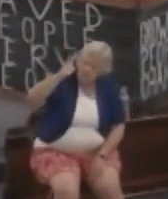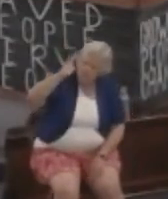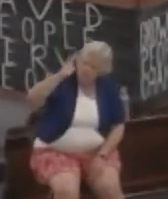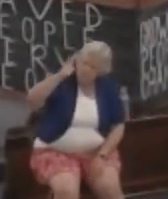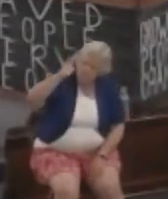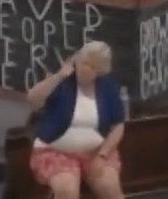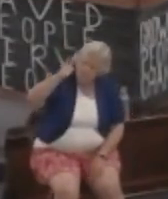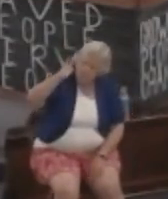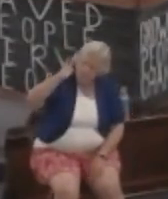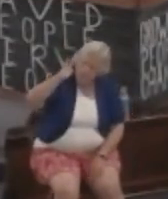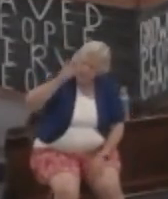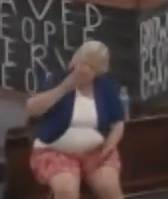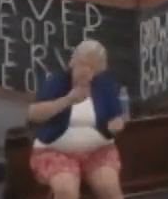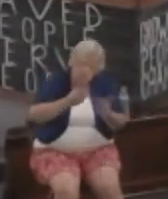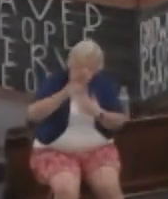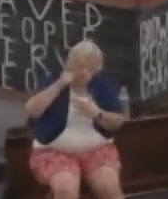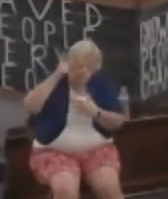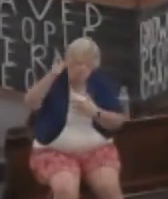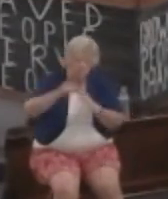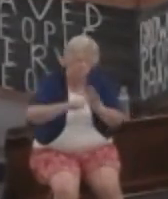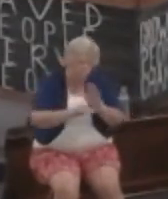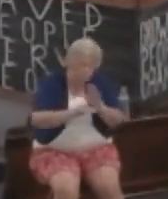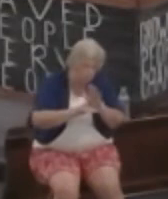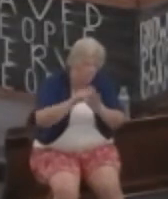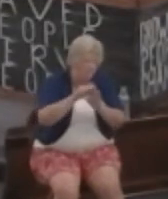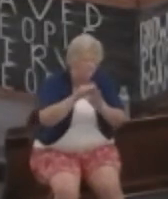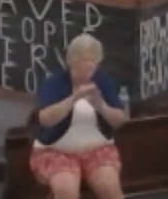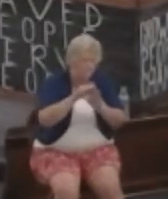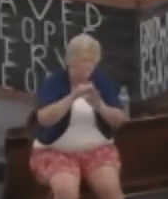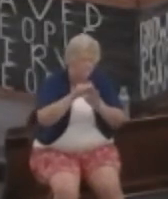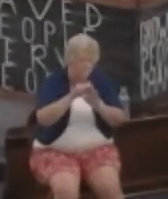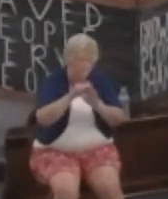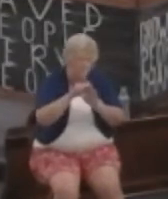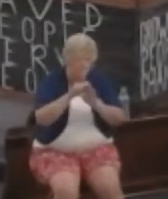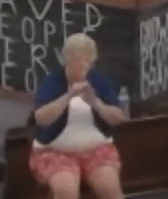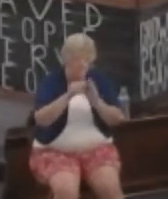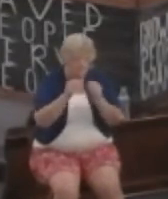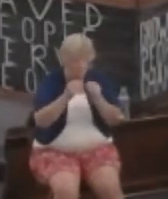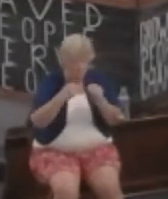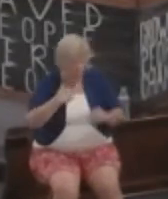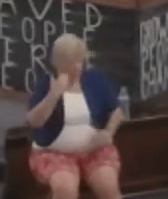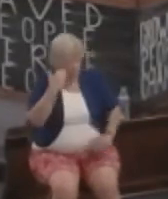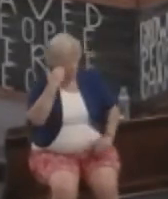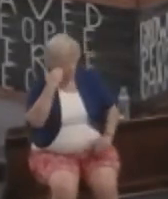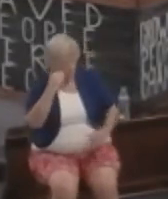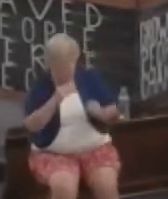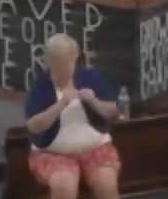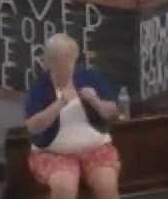Let us serve you by growing in you. Because the more I know, the more I want to do.